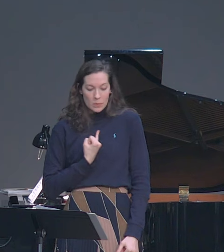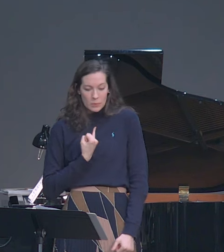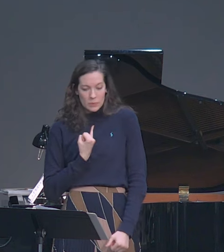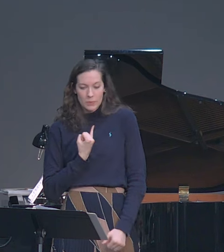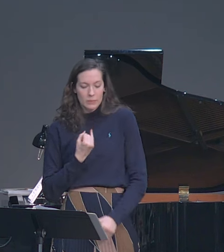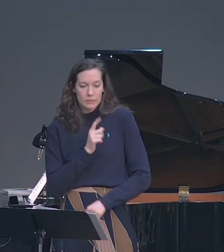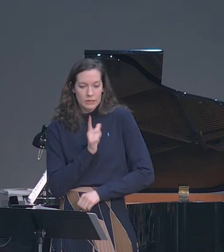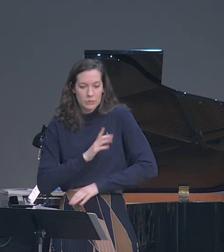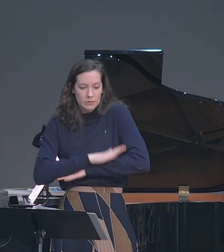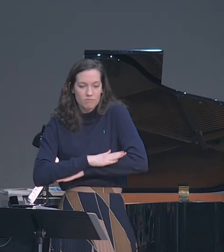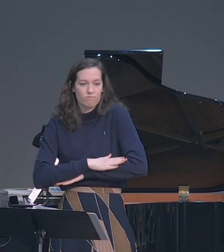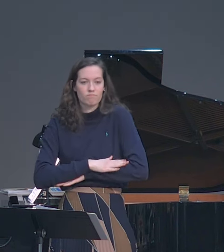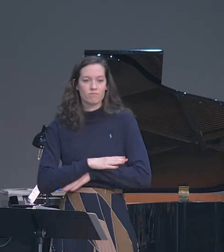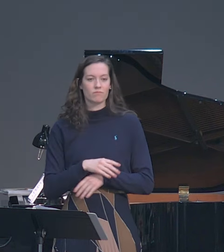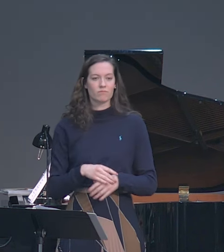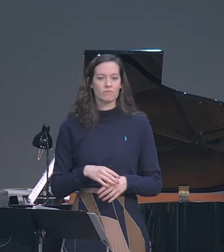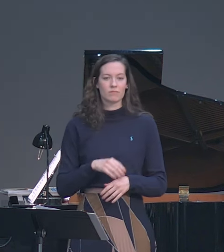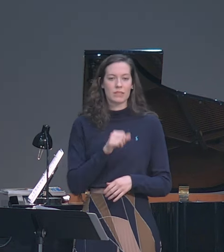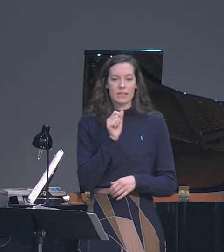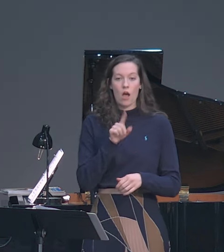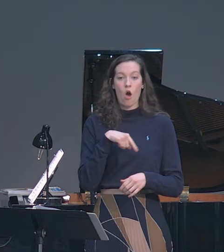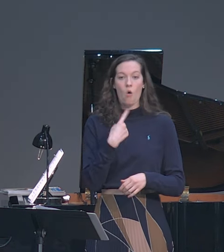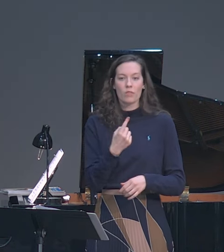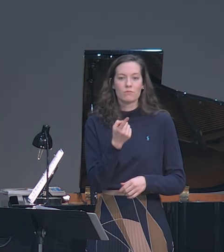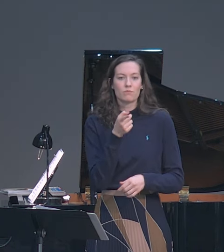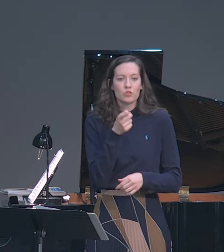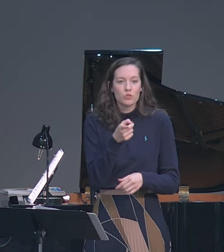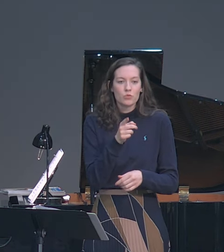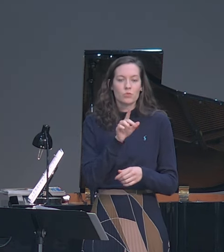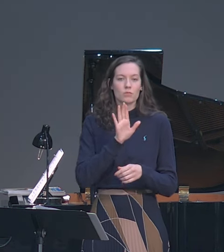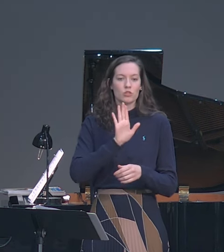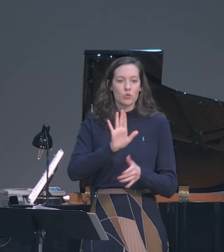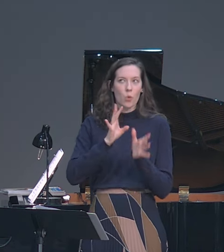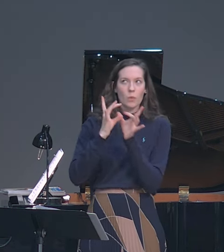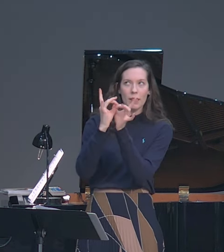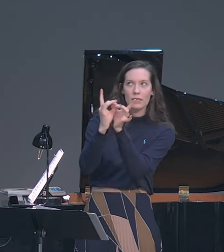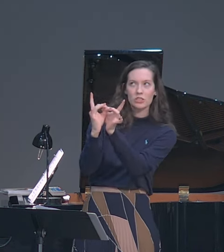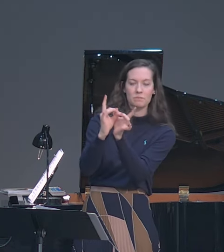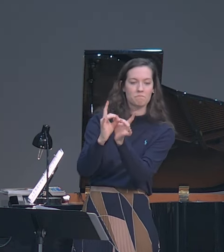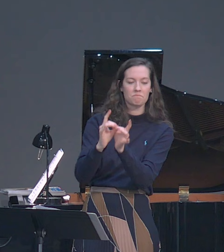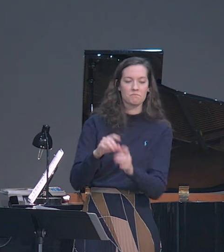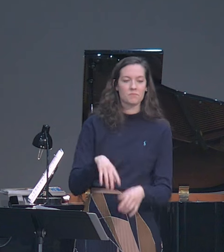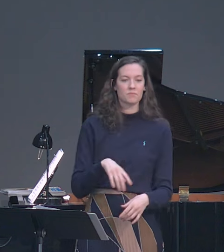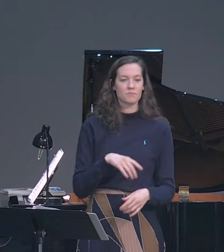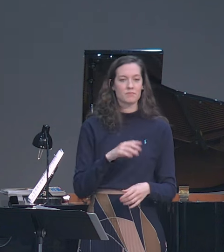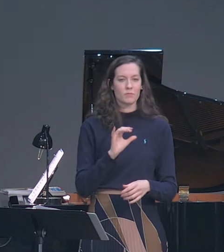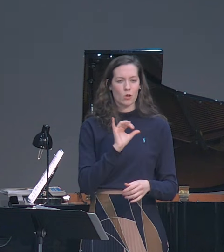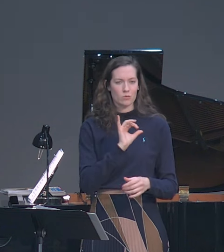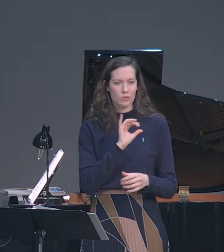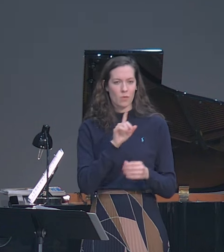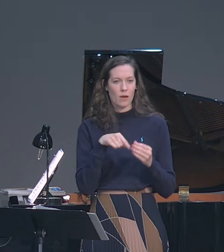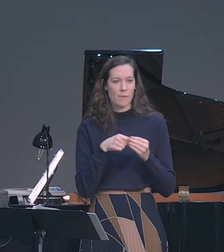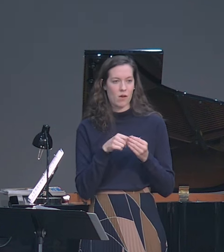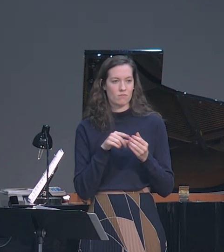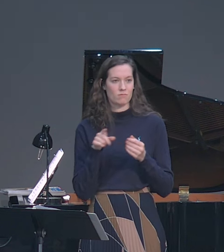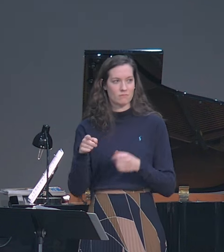communion isn't just about you and your relationship with Christ. It's also about